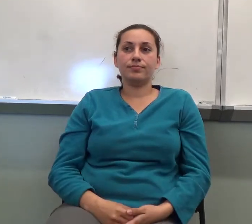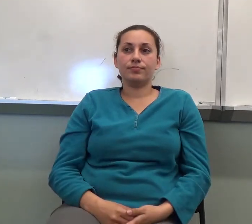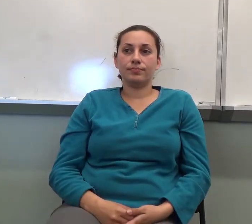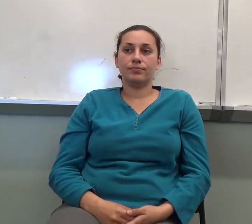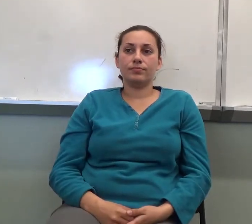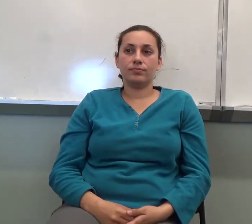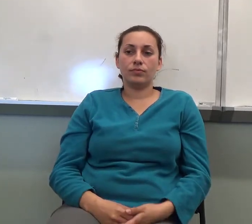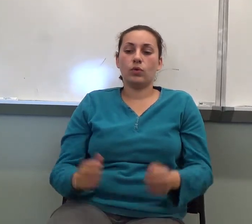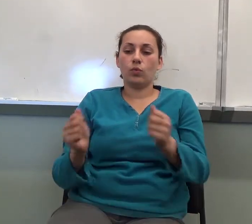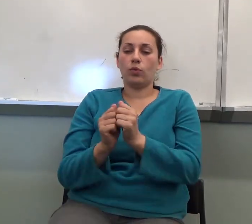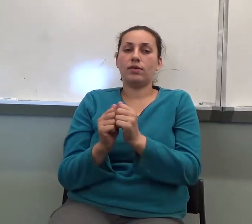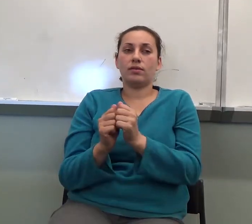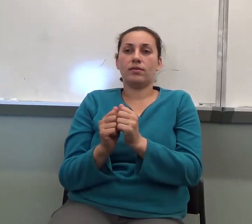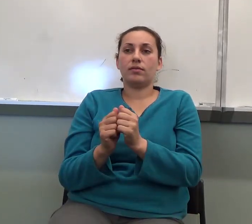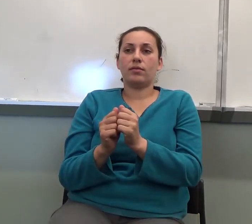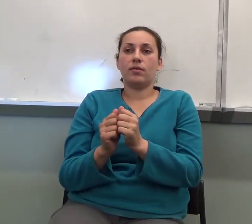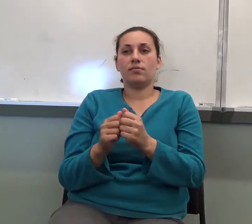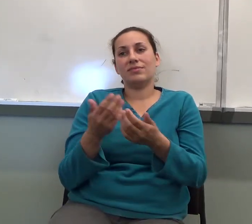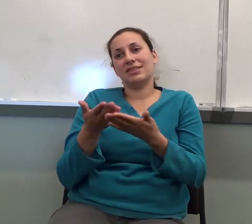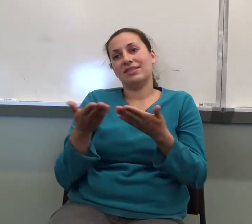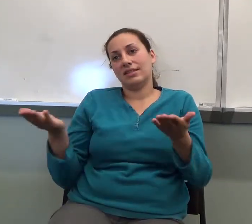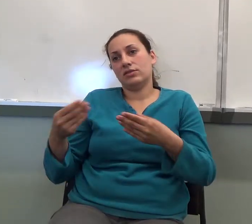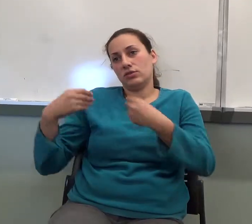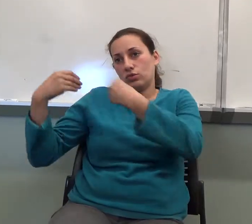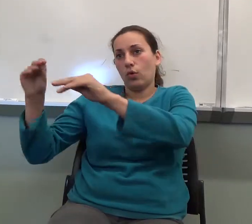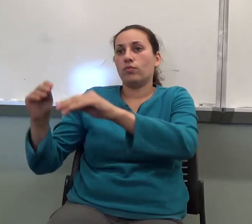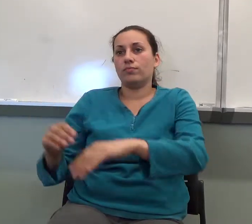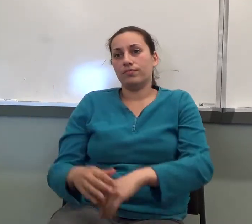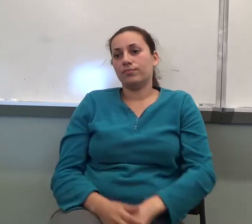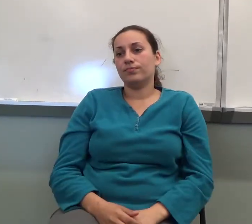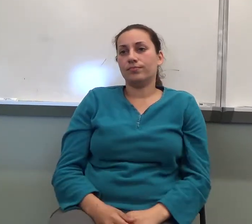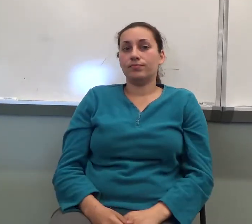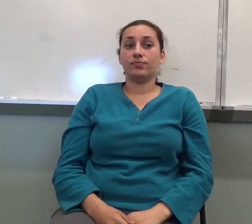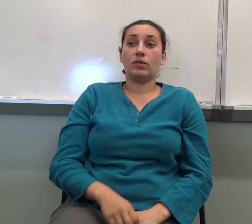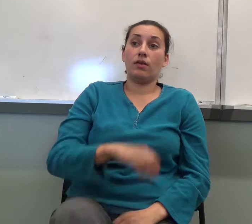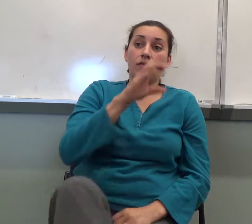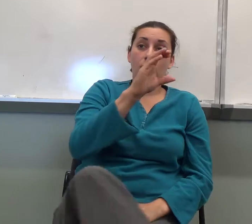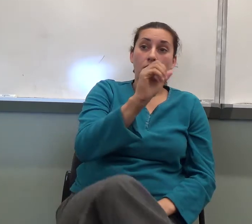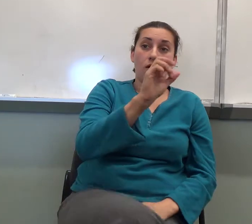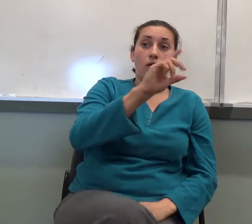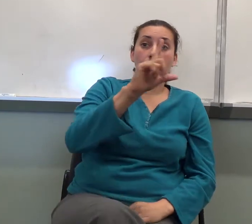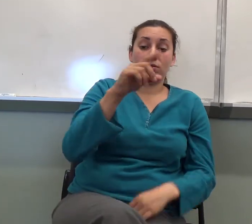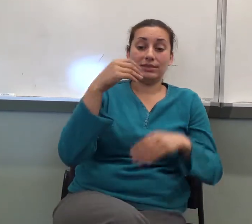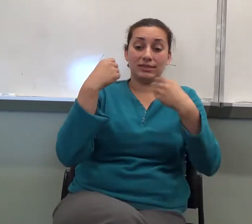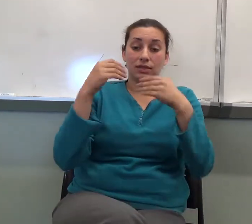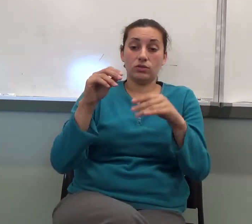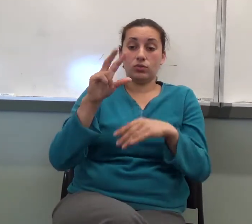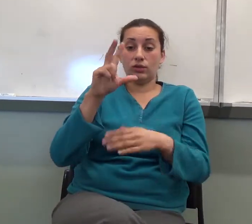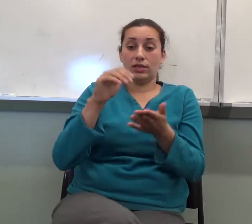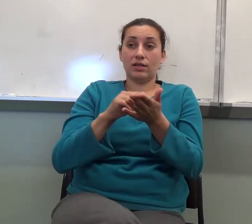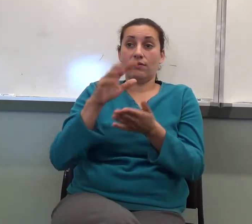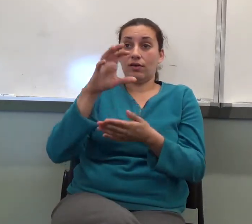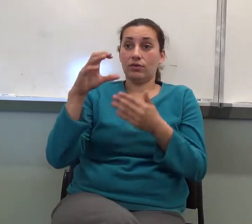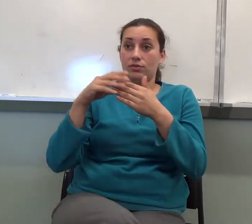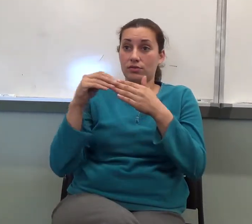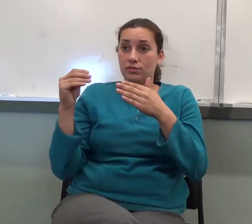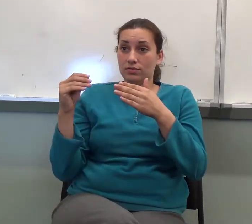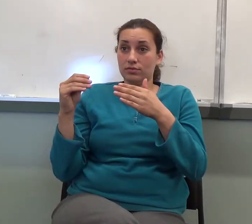on merchandise. Okay, if Charles sells $3,500 worth of merchandise, how much will he earn in that